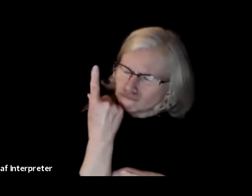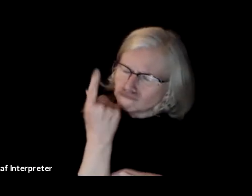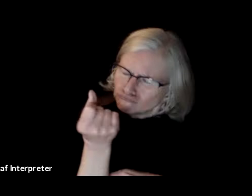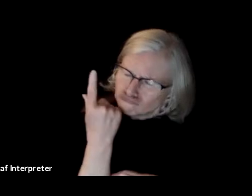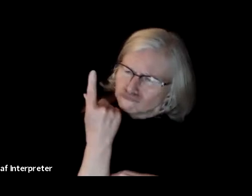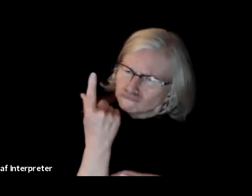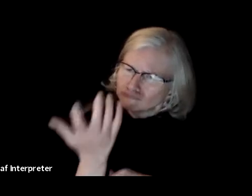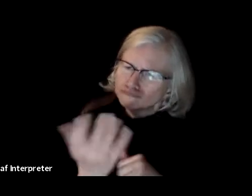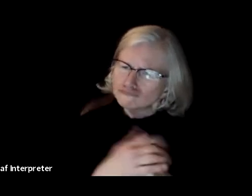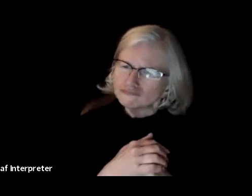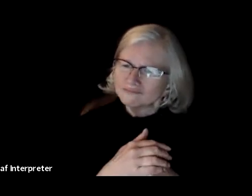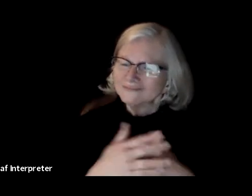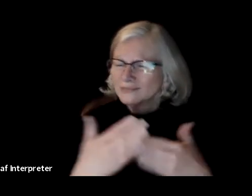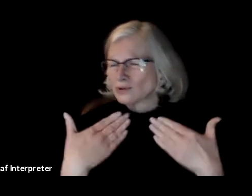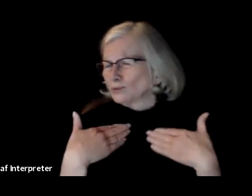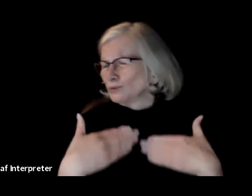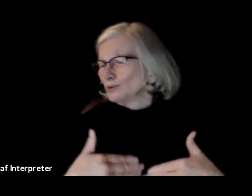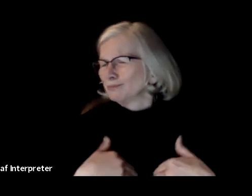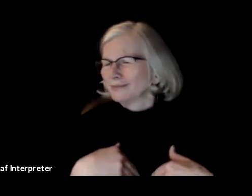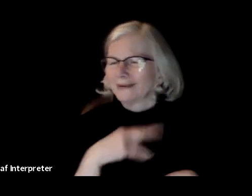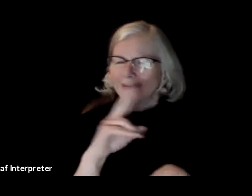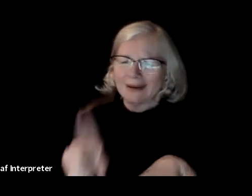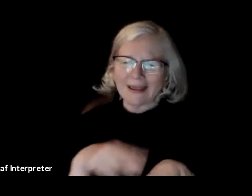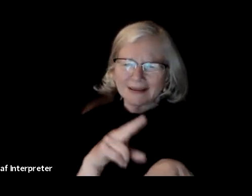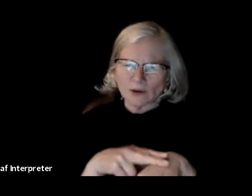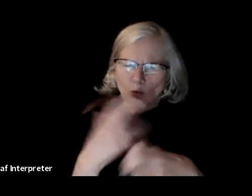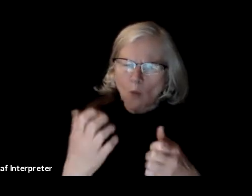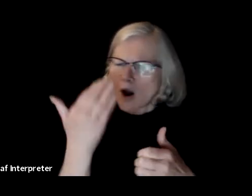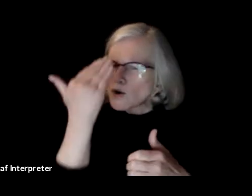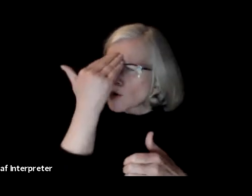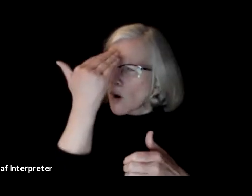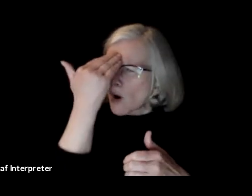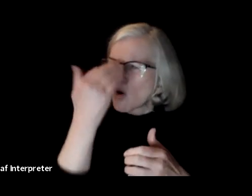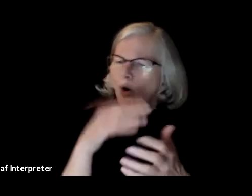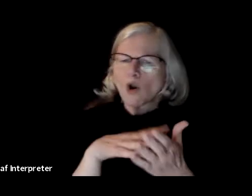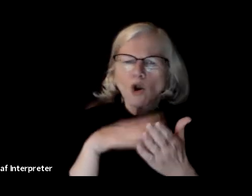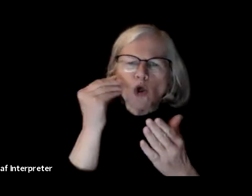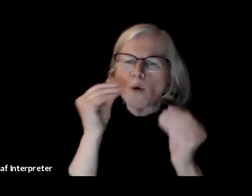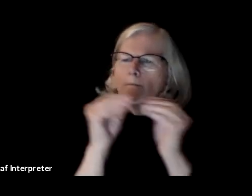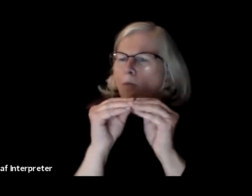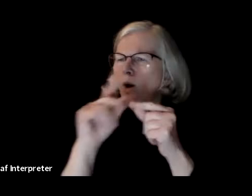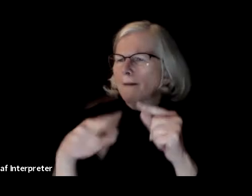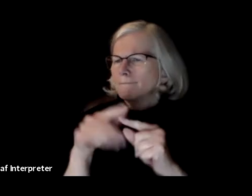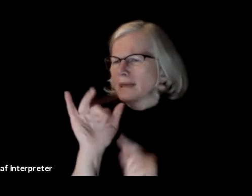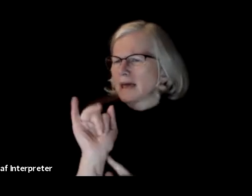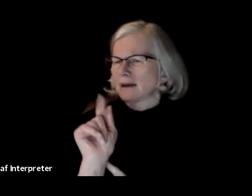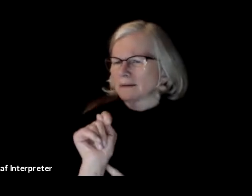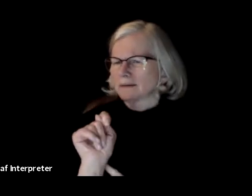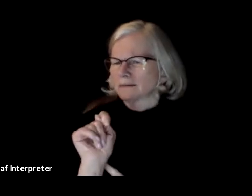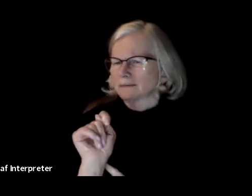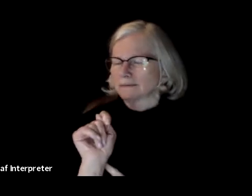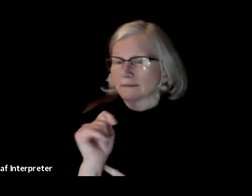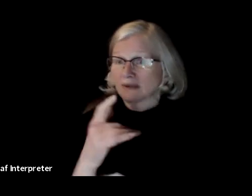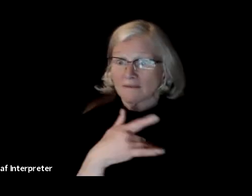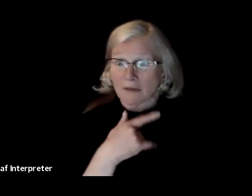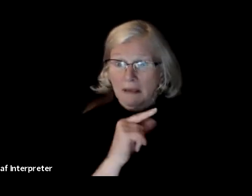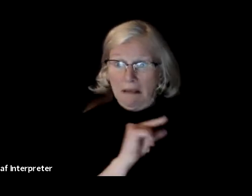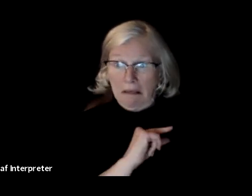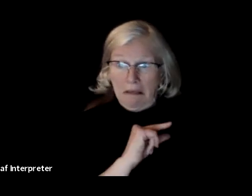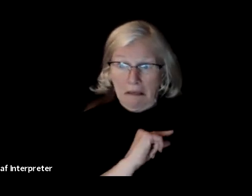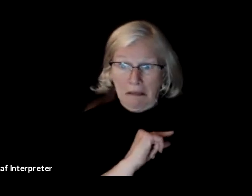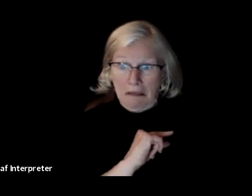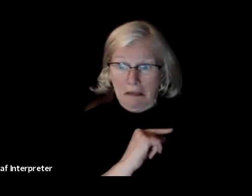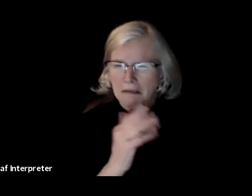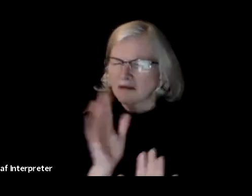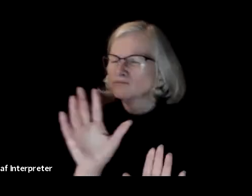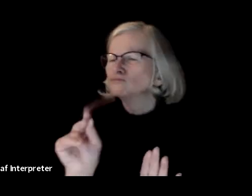have more information. Nobody needs to feel guilty or embarrassed to have questions about the vaccine. We want all